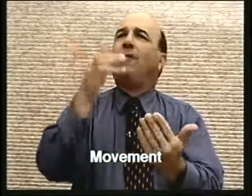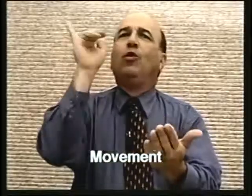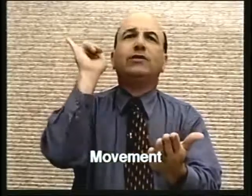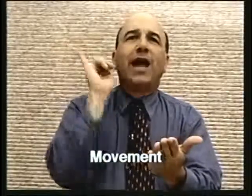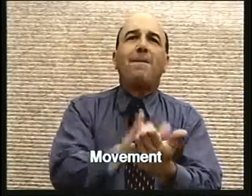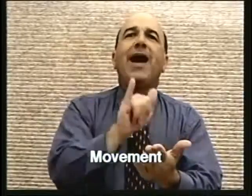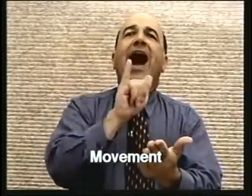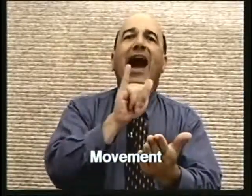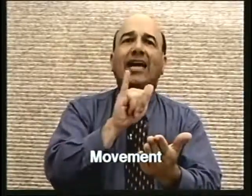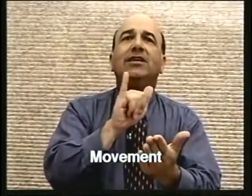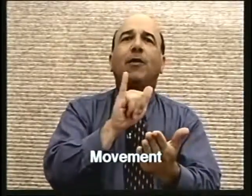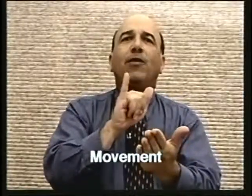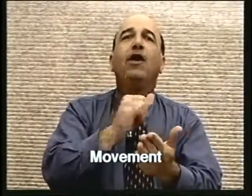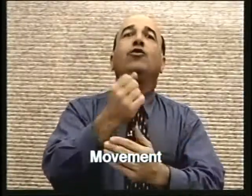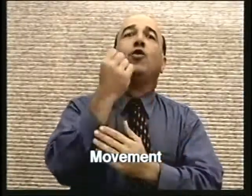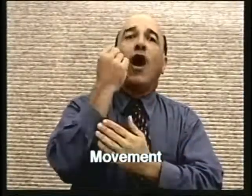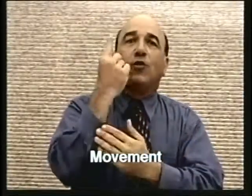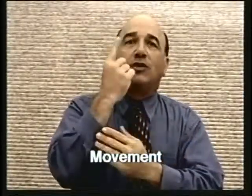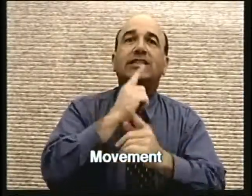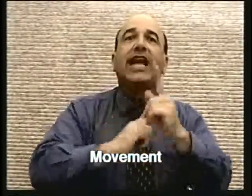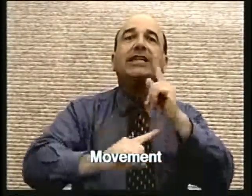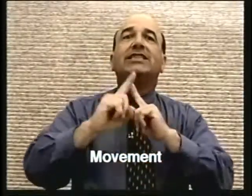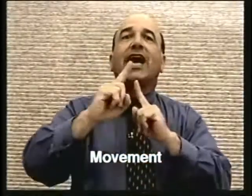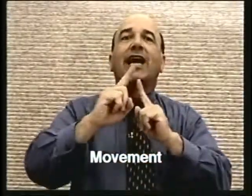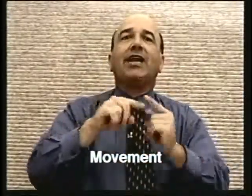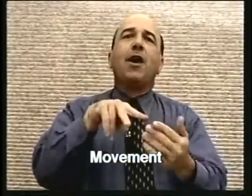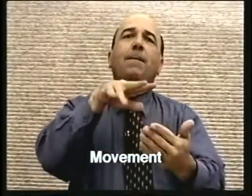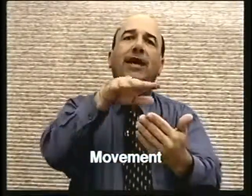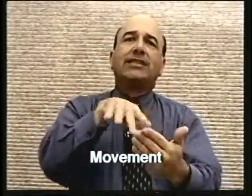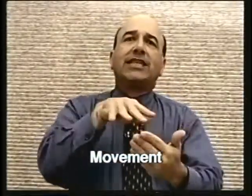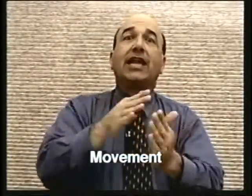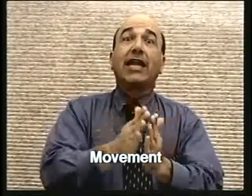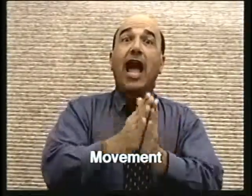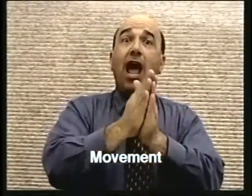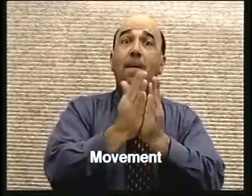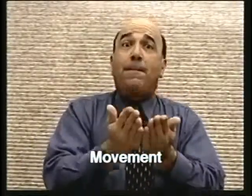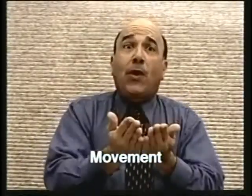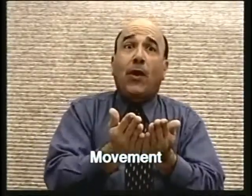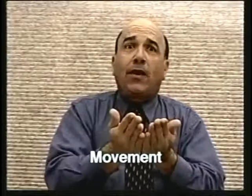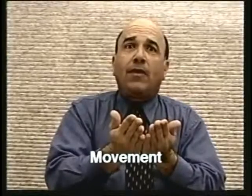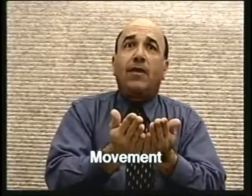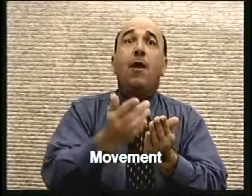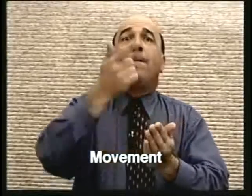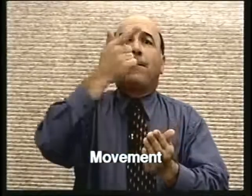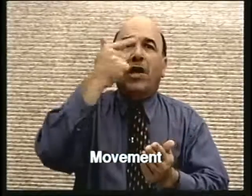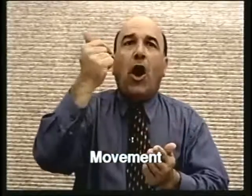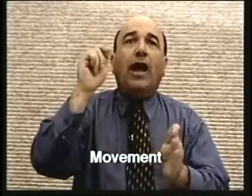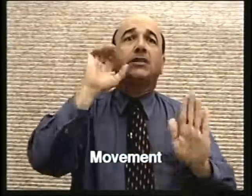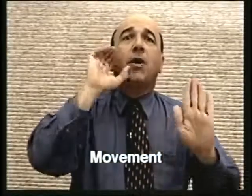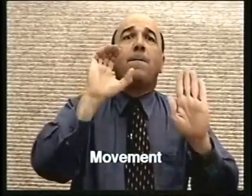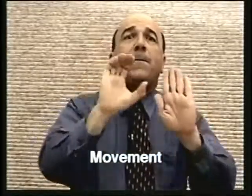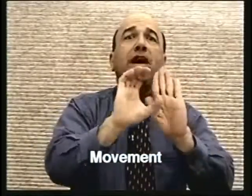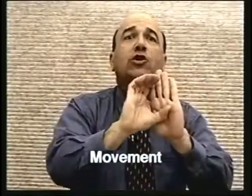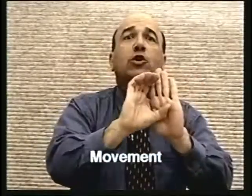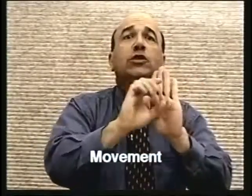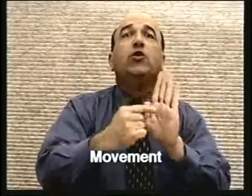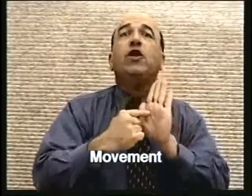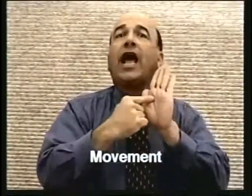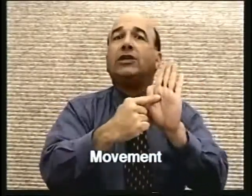almost impossible to understand signs by studying a book, because picture do not